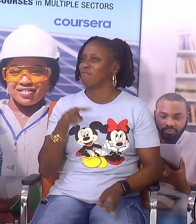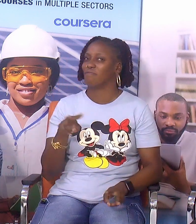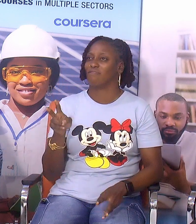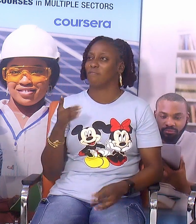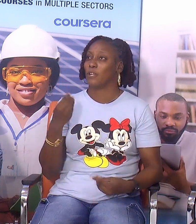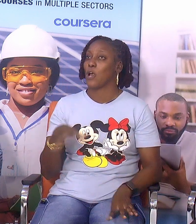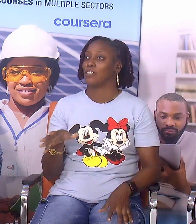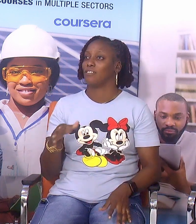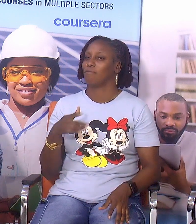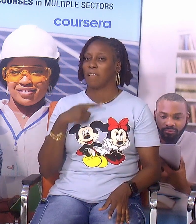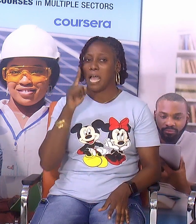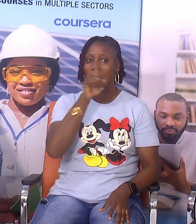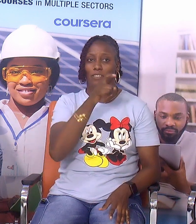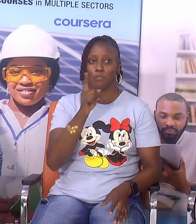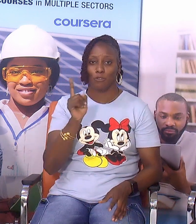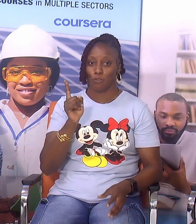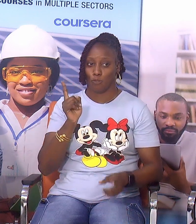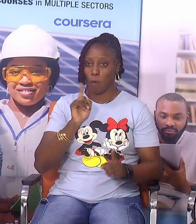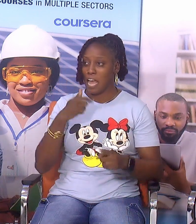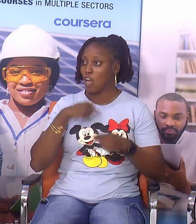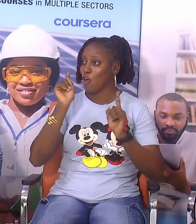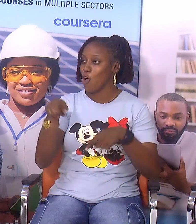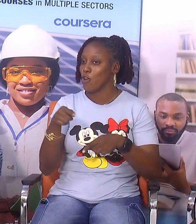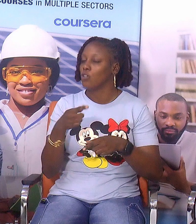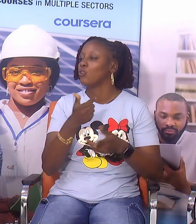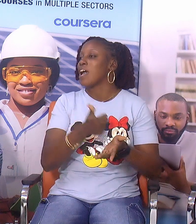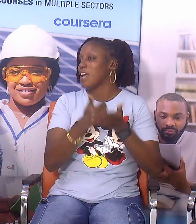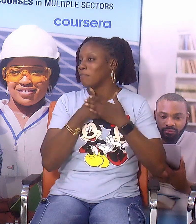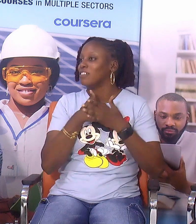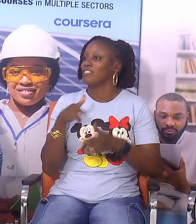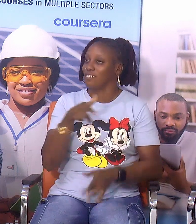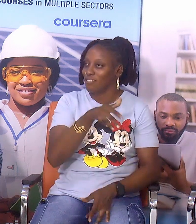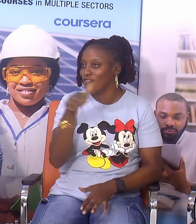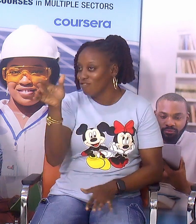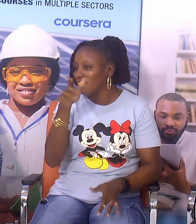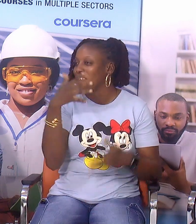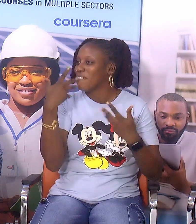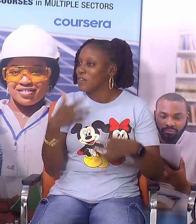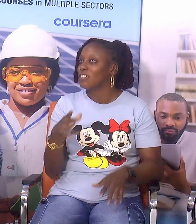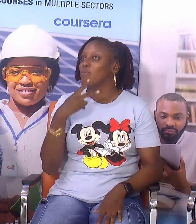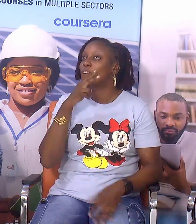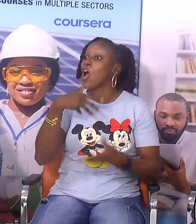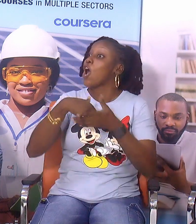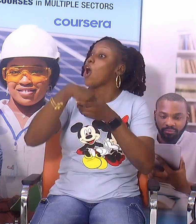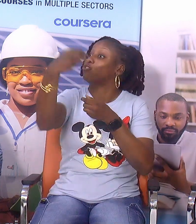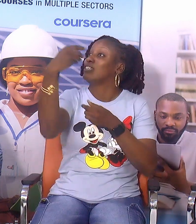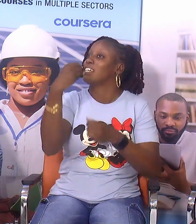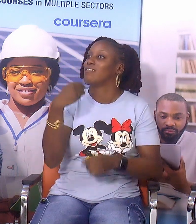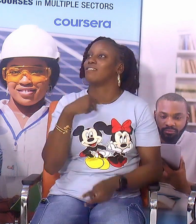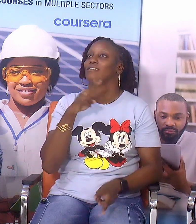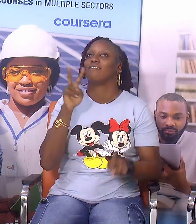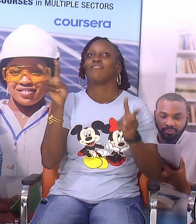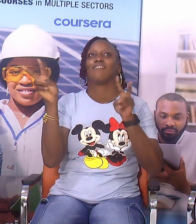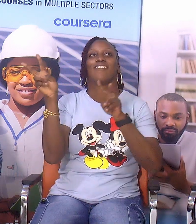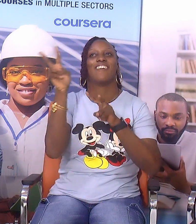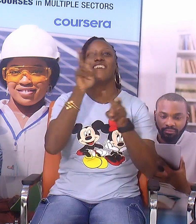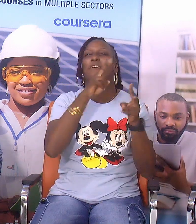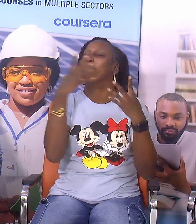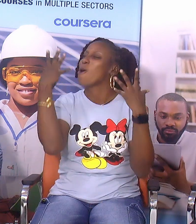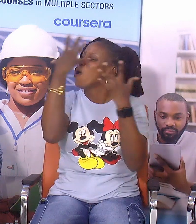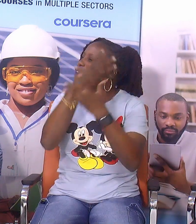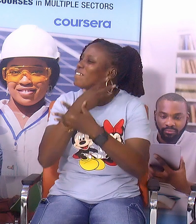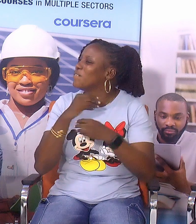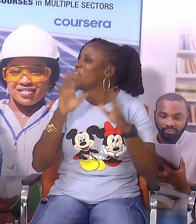was with me. And we had to be asking the directions of where to go and how to get around.